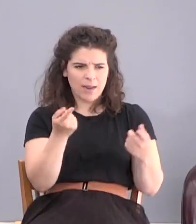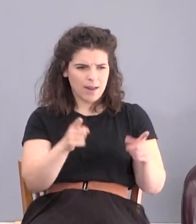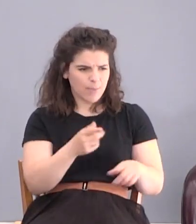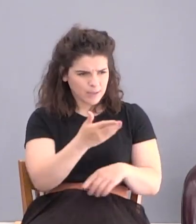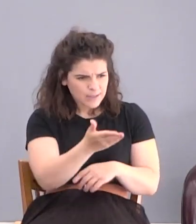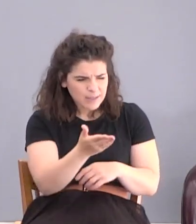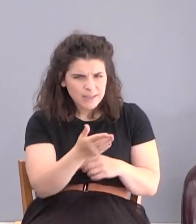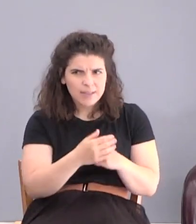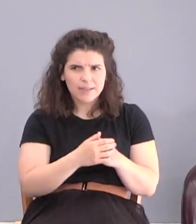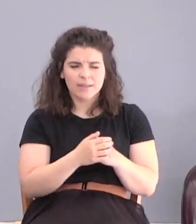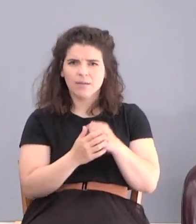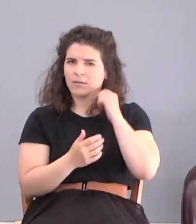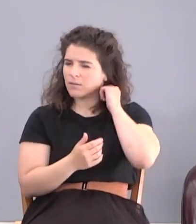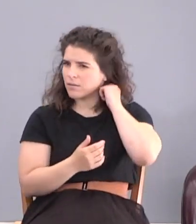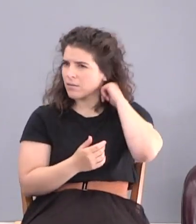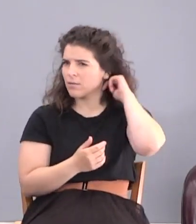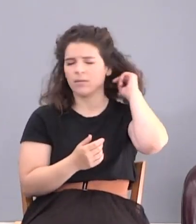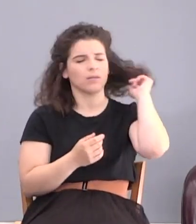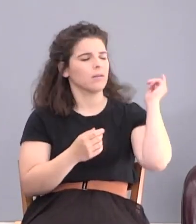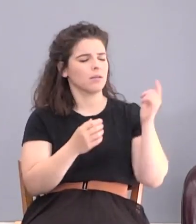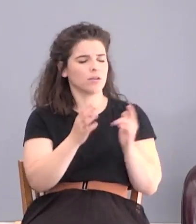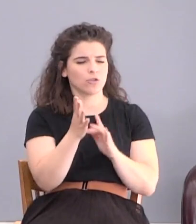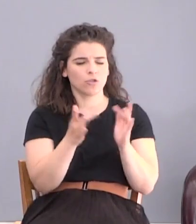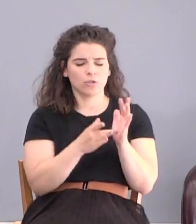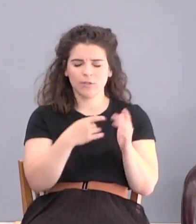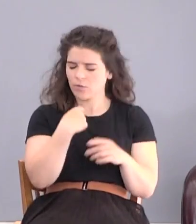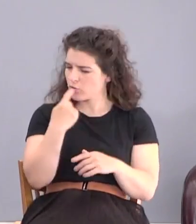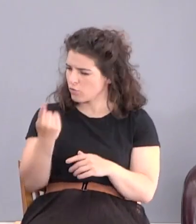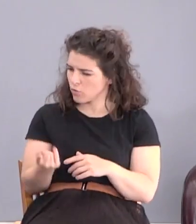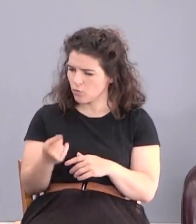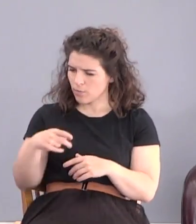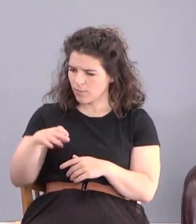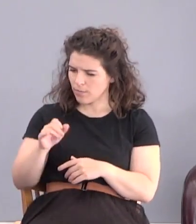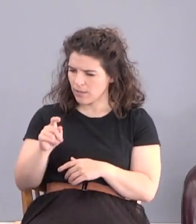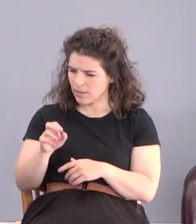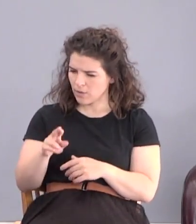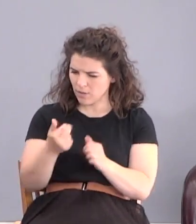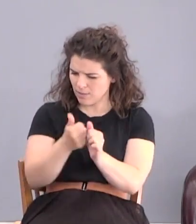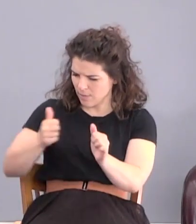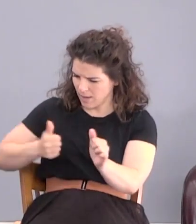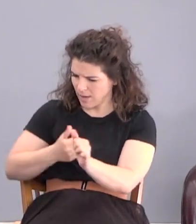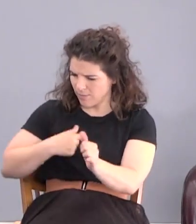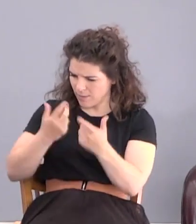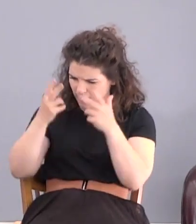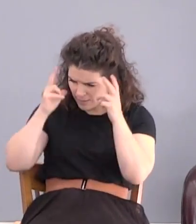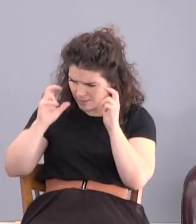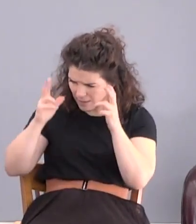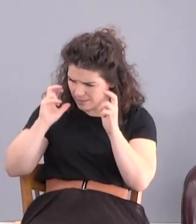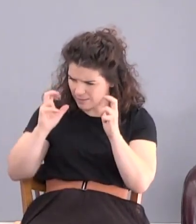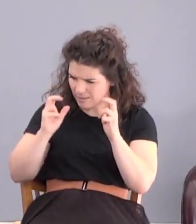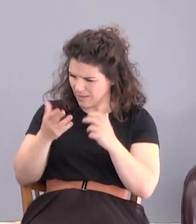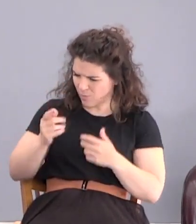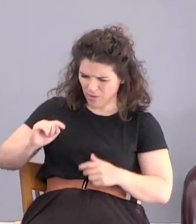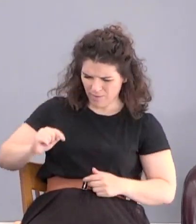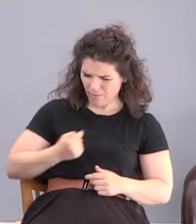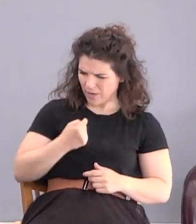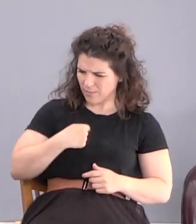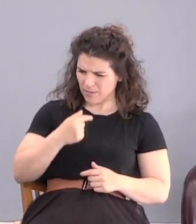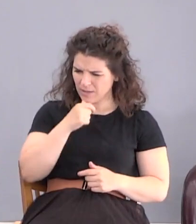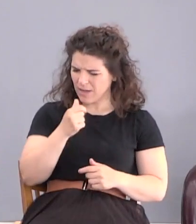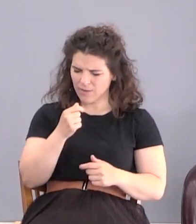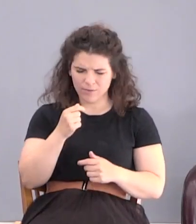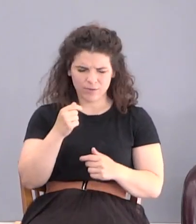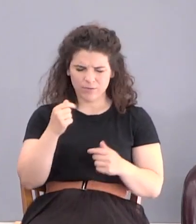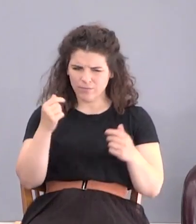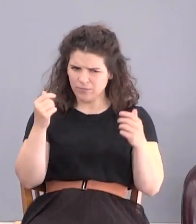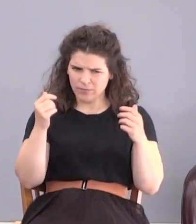This shall not be unto thee. But he turned and said unto Peter, "Get thee behind me, Satan. Thou art an offense unto me, for thou savorest not the